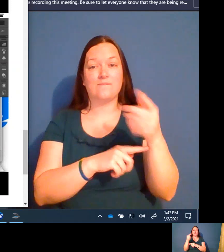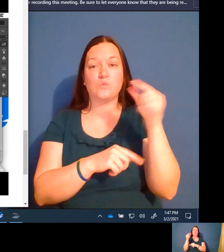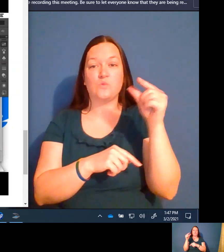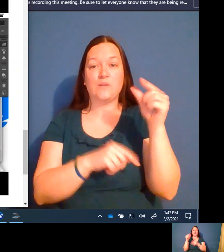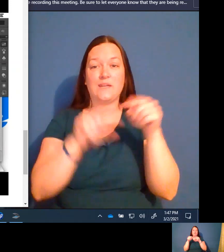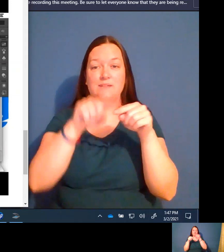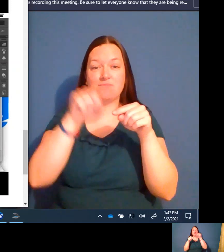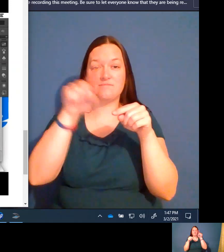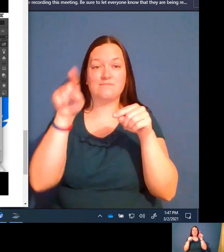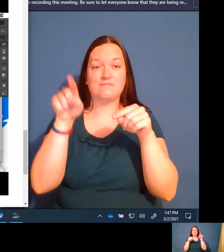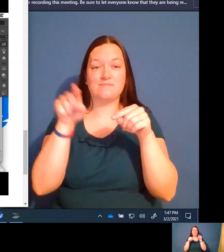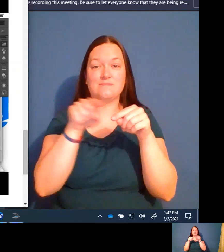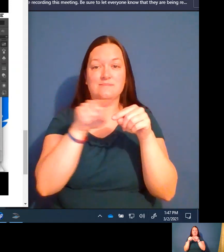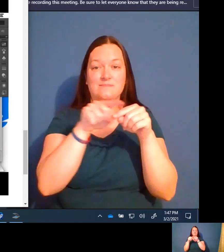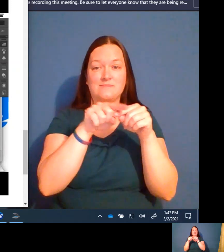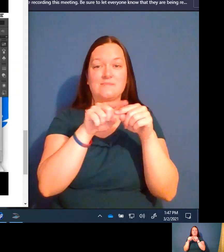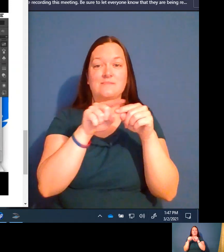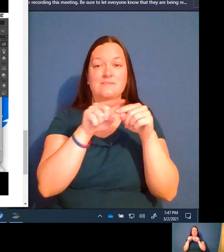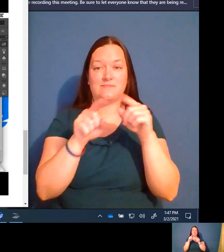apple.